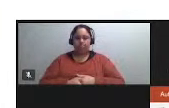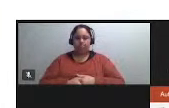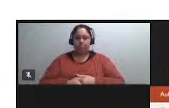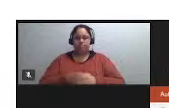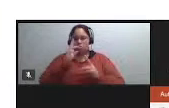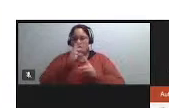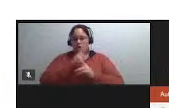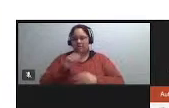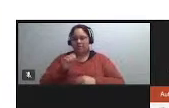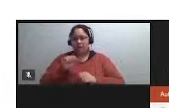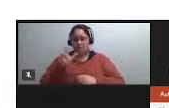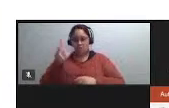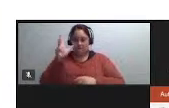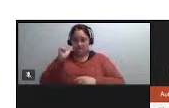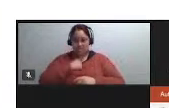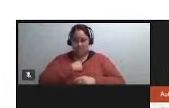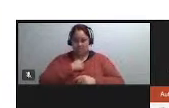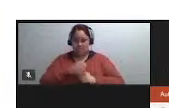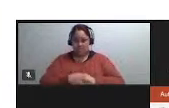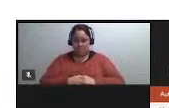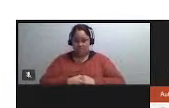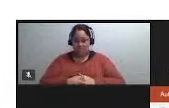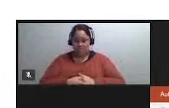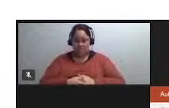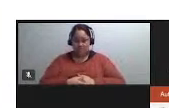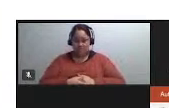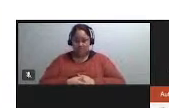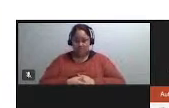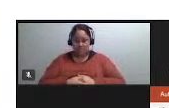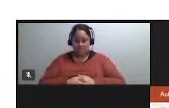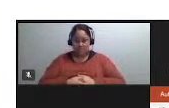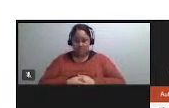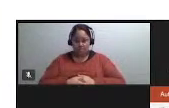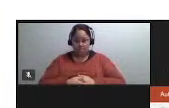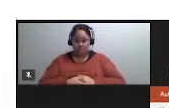Honorable Maseko, can you hear me?